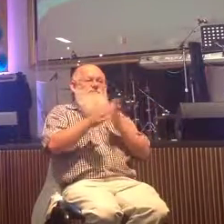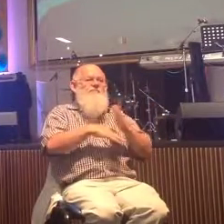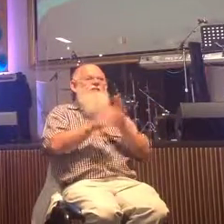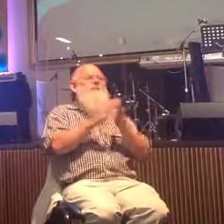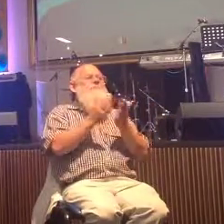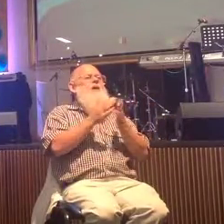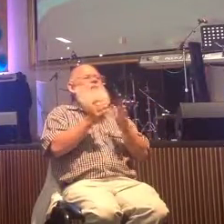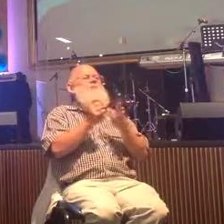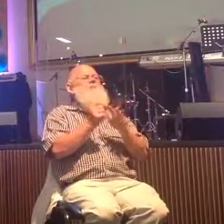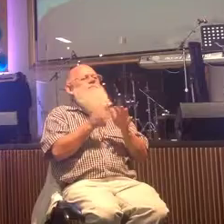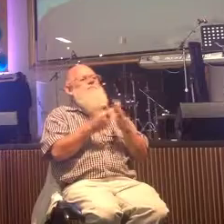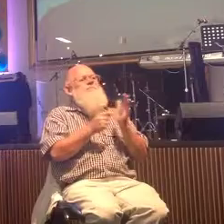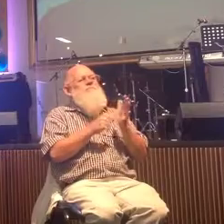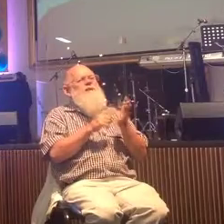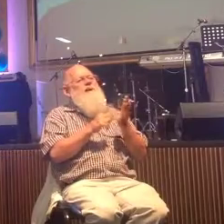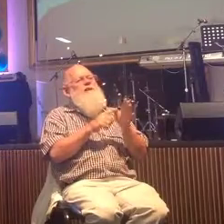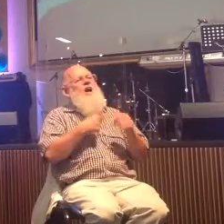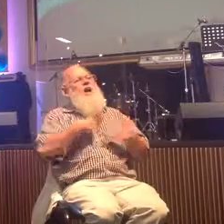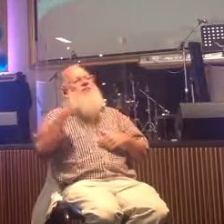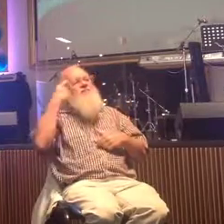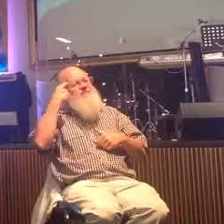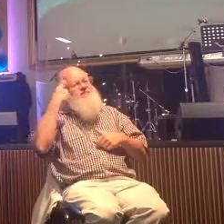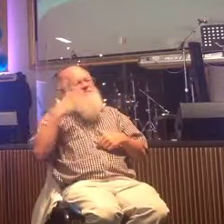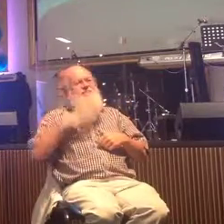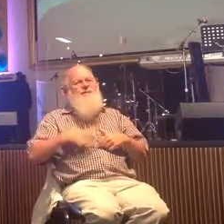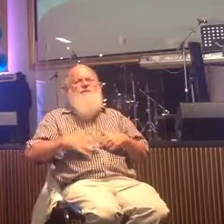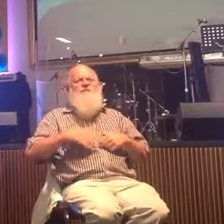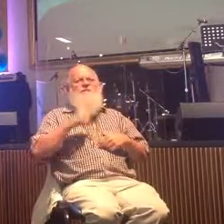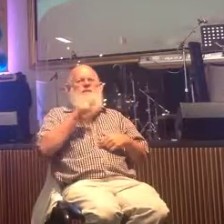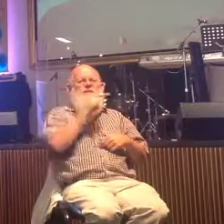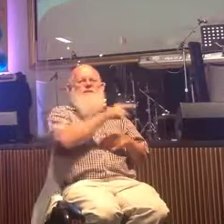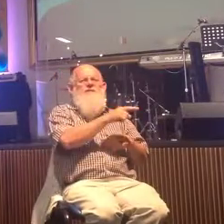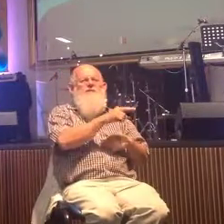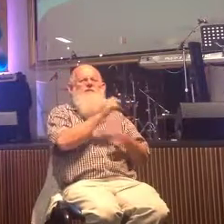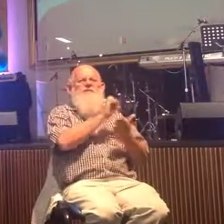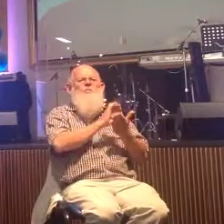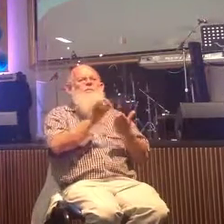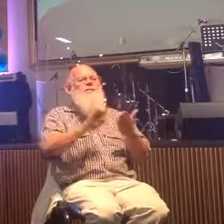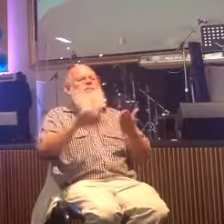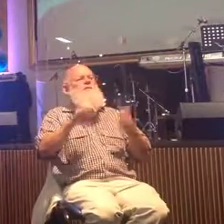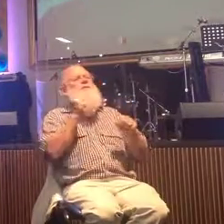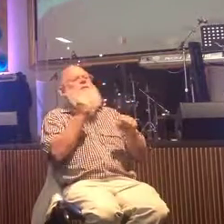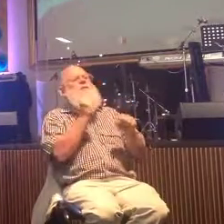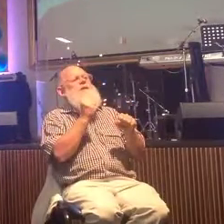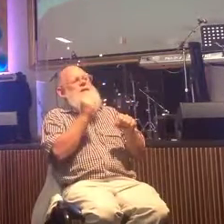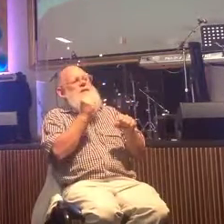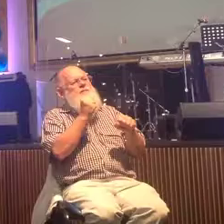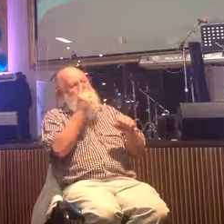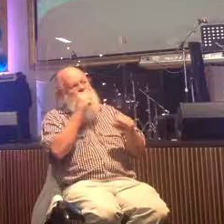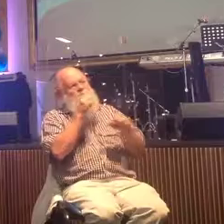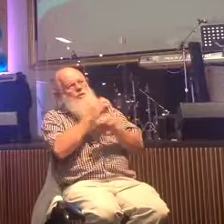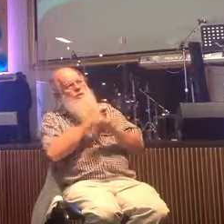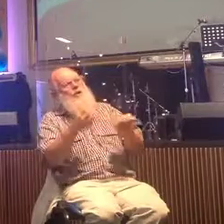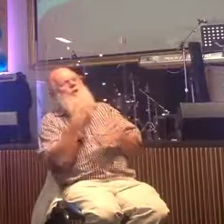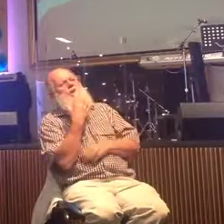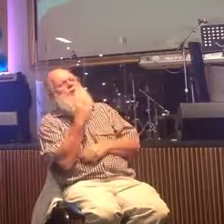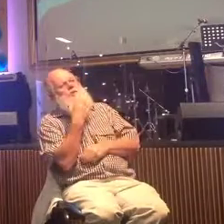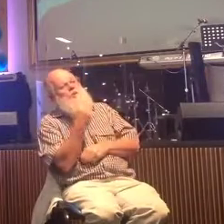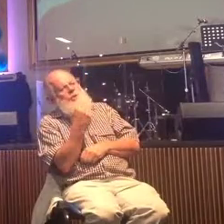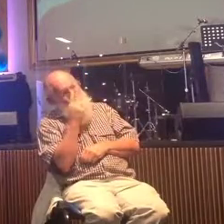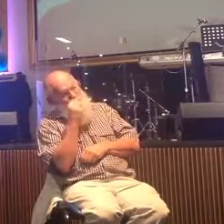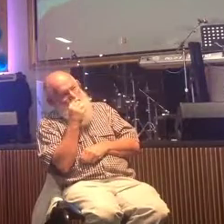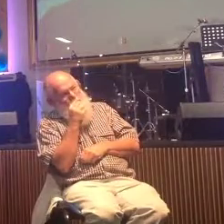partly because this gospel was written to a Gentile audience, people that didn't understand the Jewish way of life